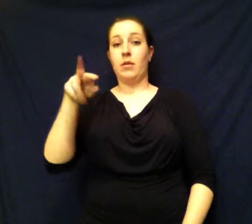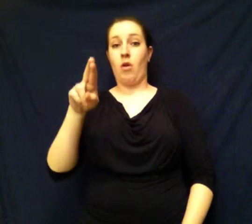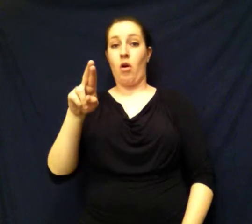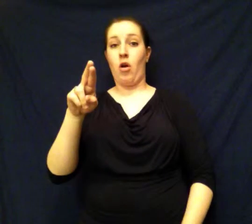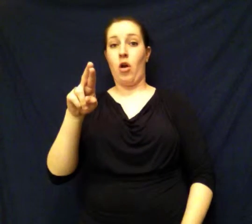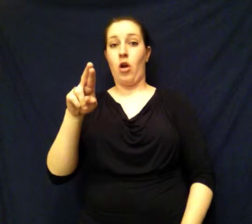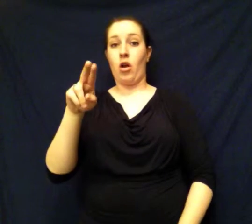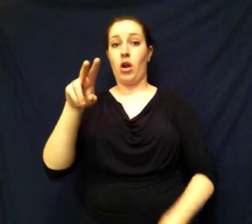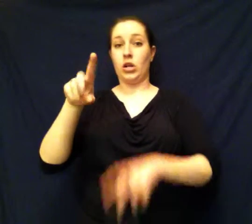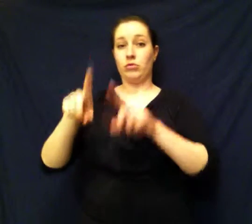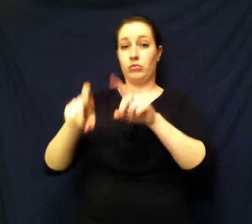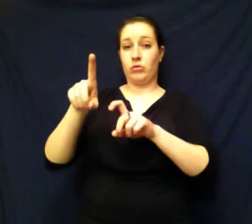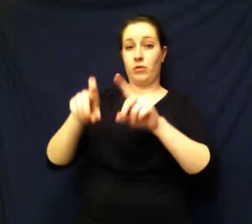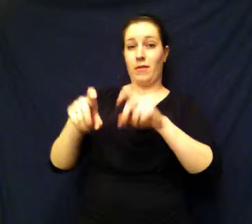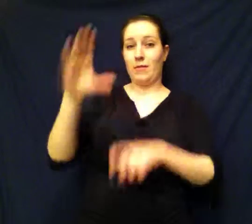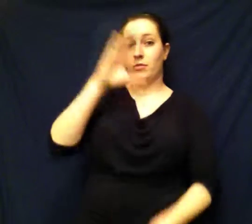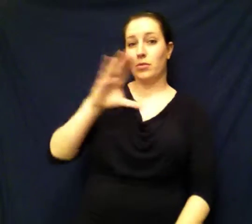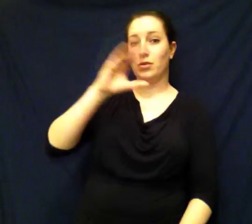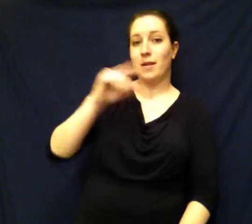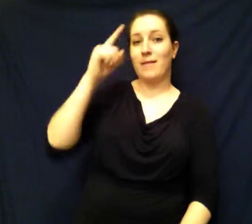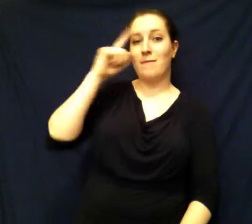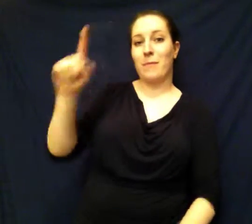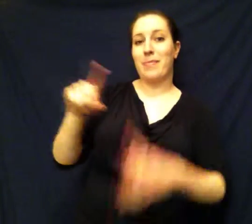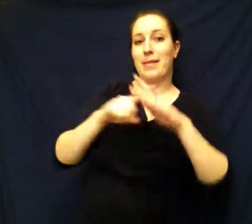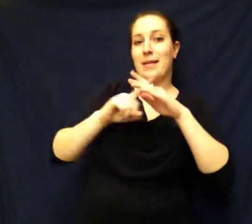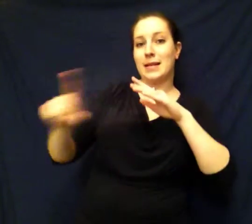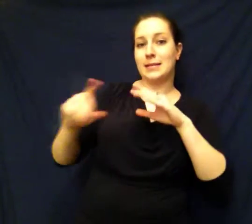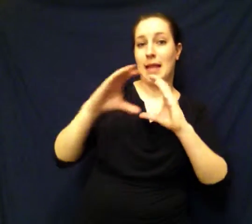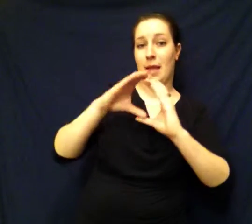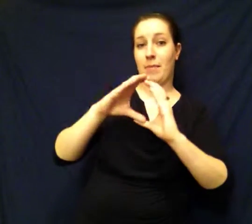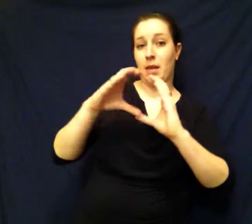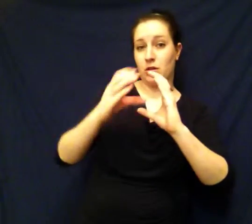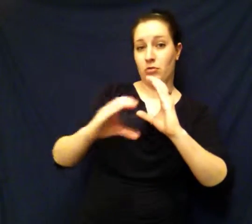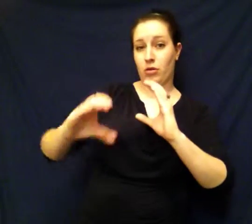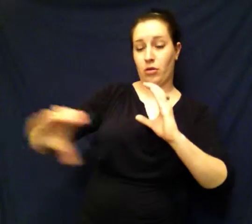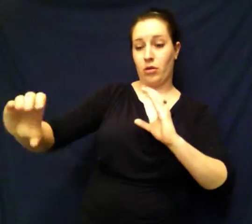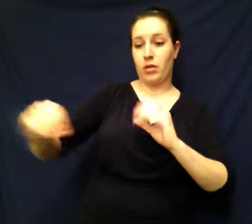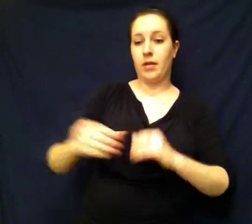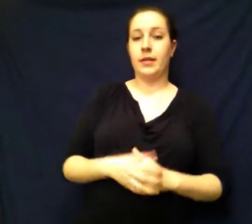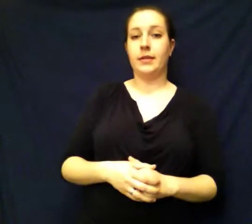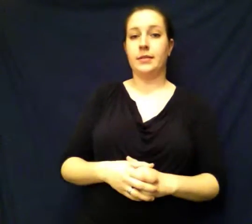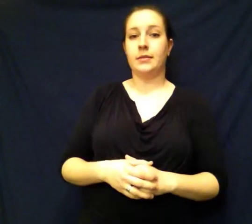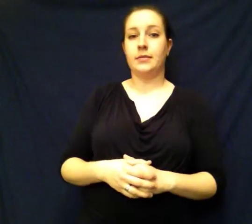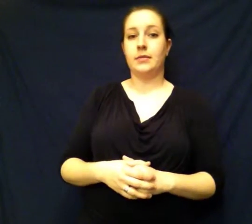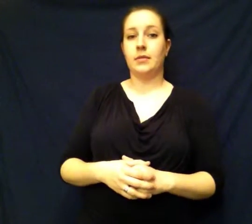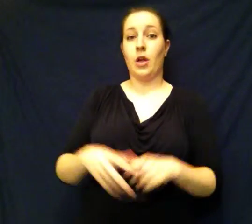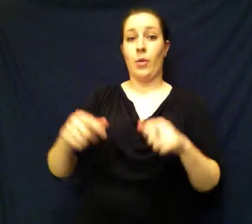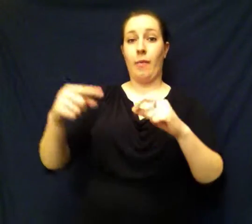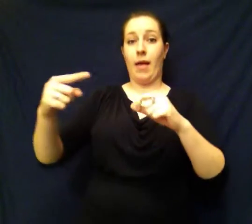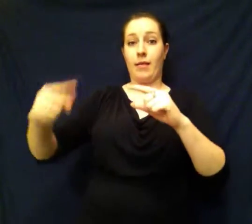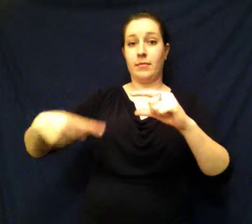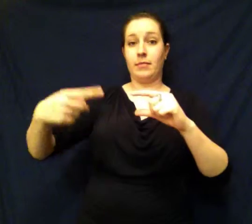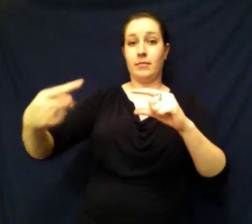for an escape tunnel. And by setting out a grid On the yard here, we're going to be taking